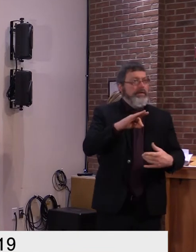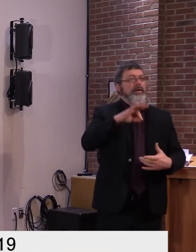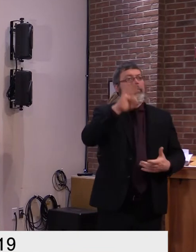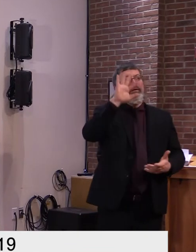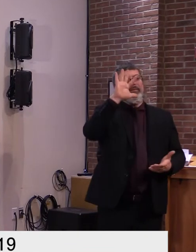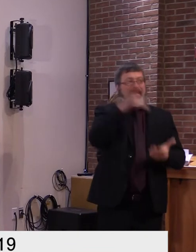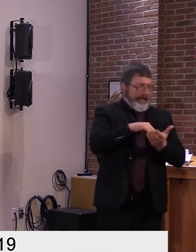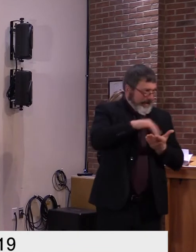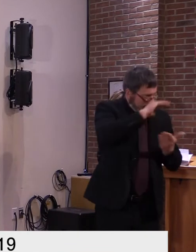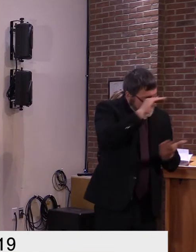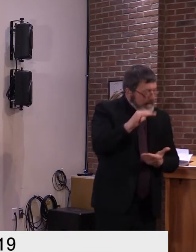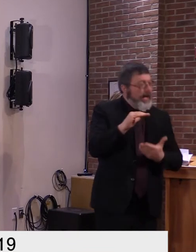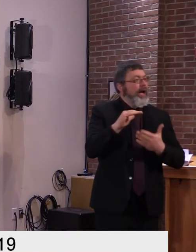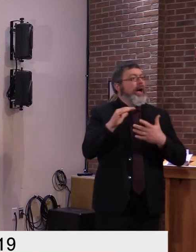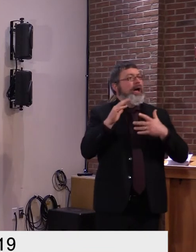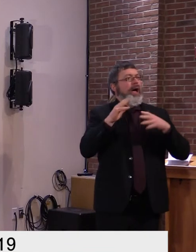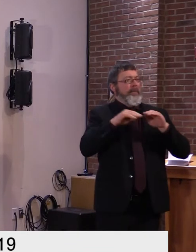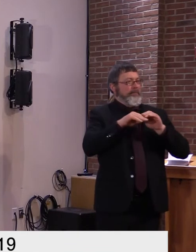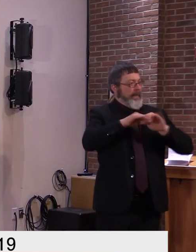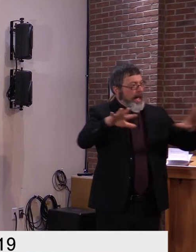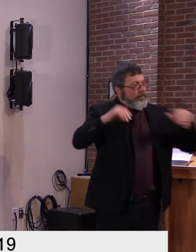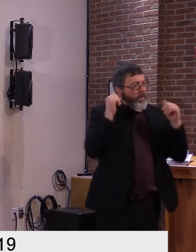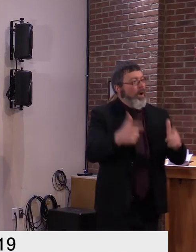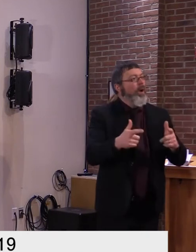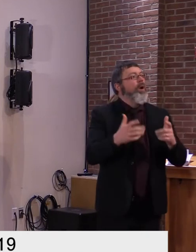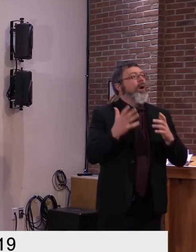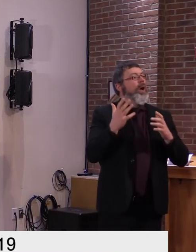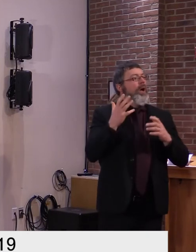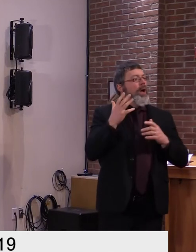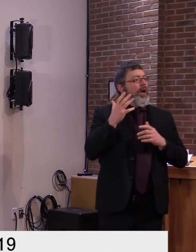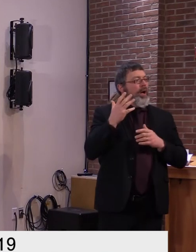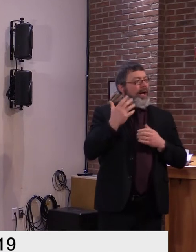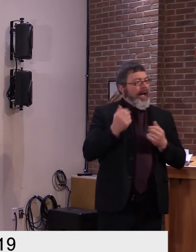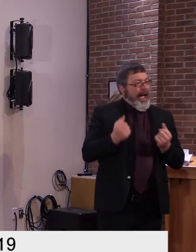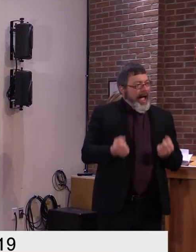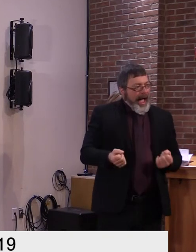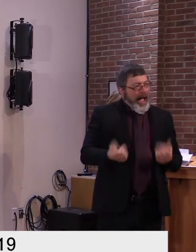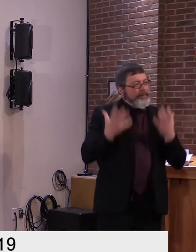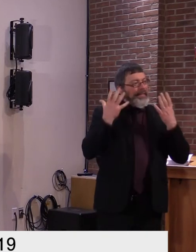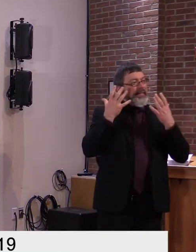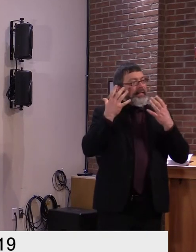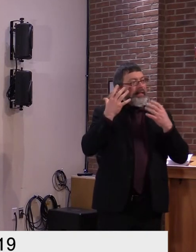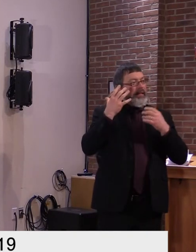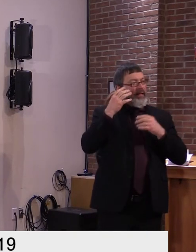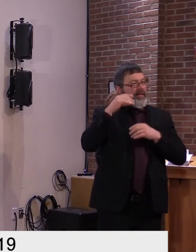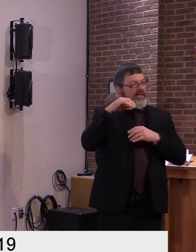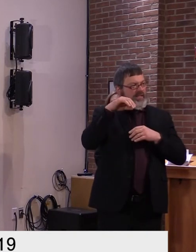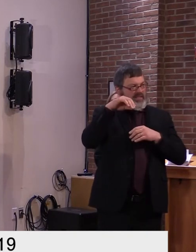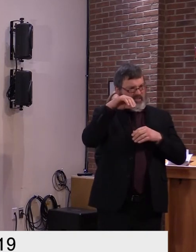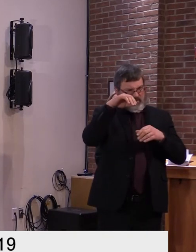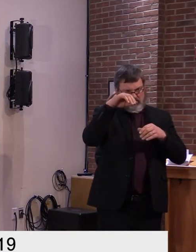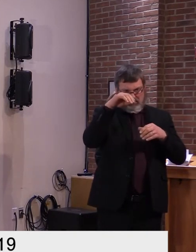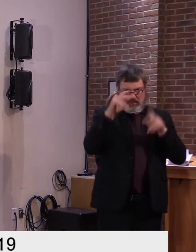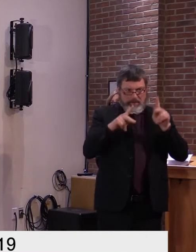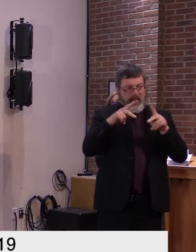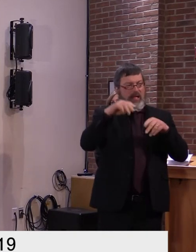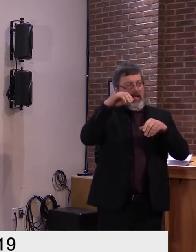Vermont over a week, say? I mean,